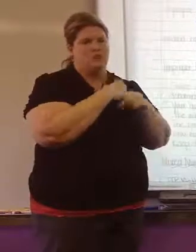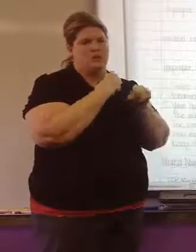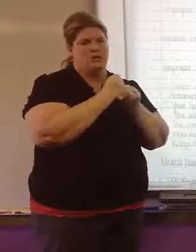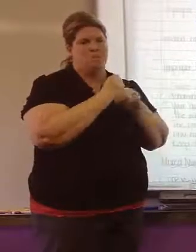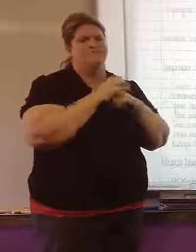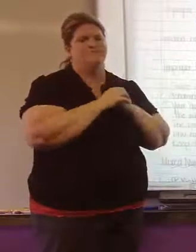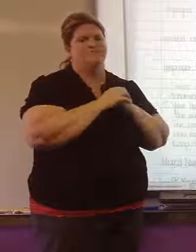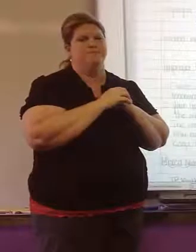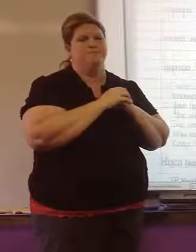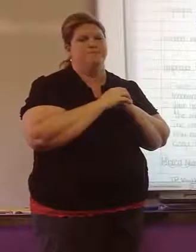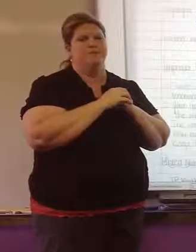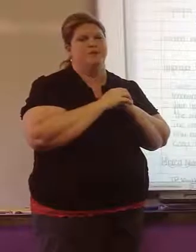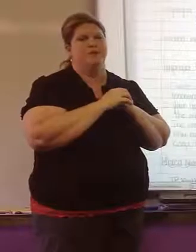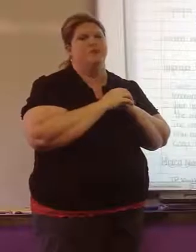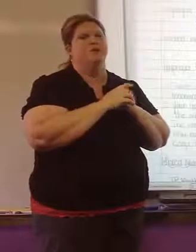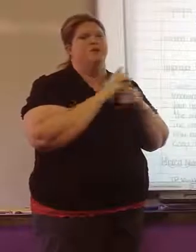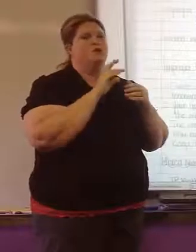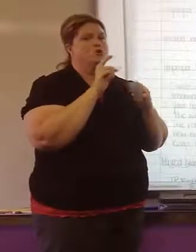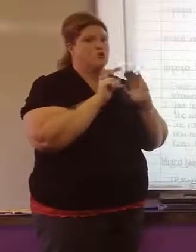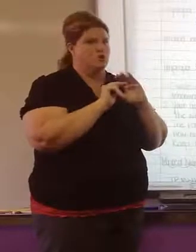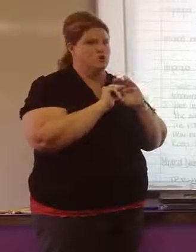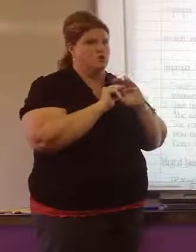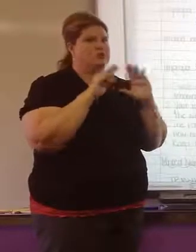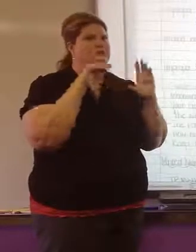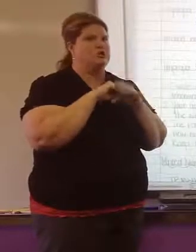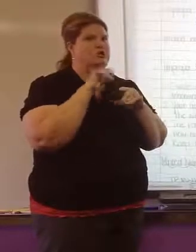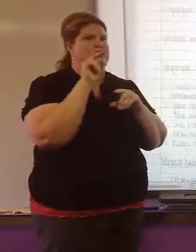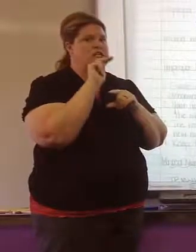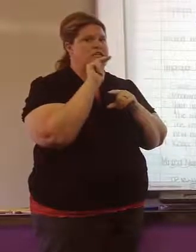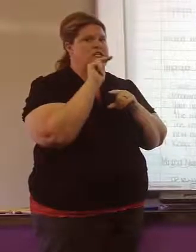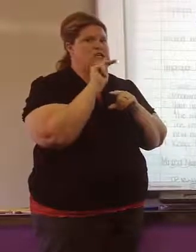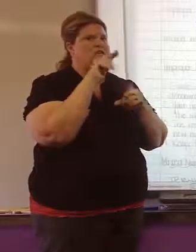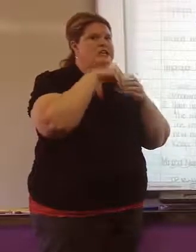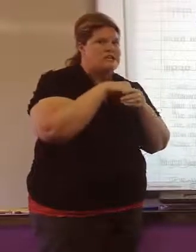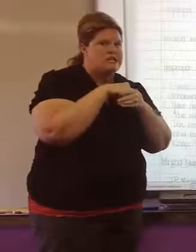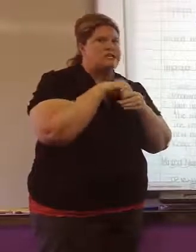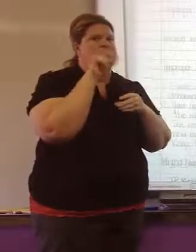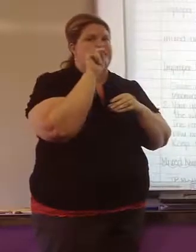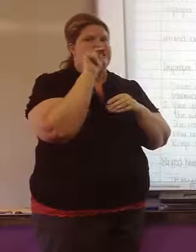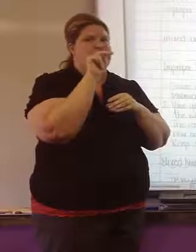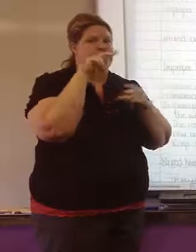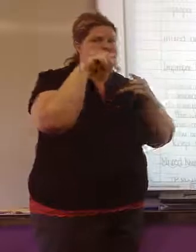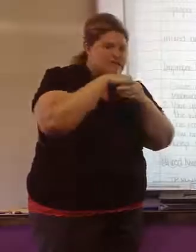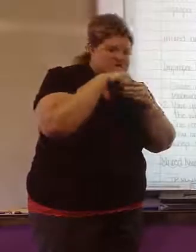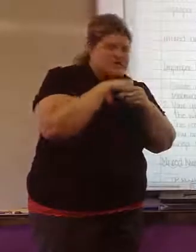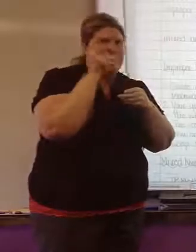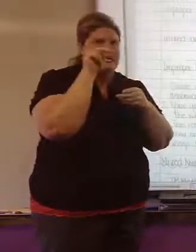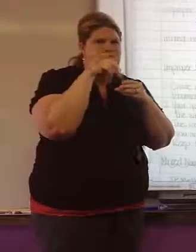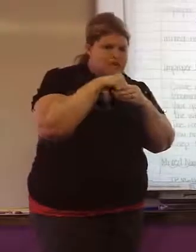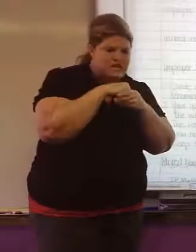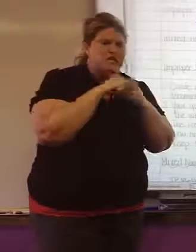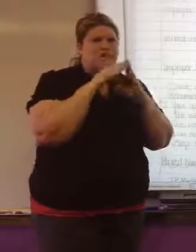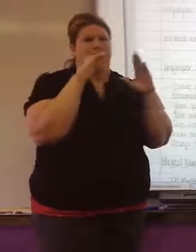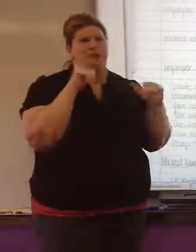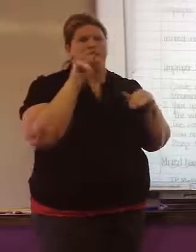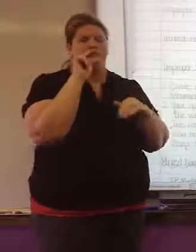numerator is in the house. Oh, numerator, in. Oh, sounds the same.